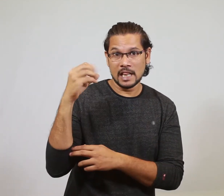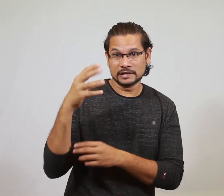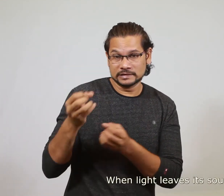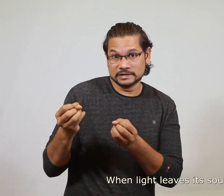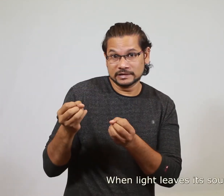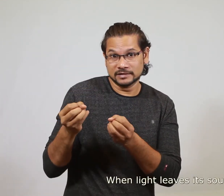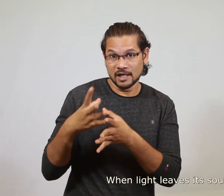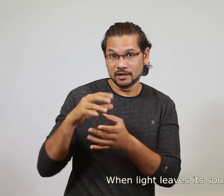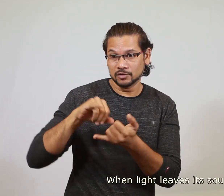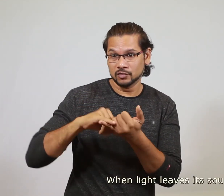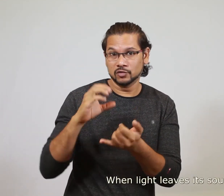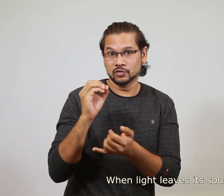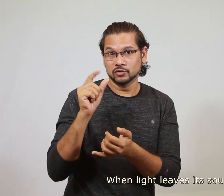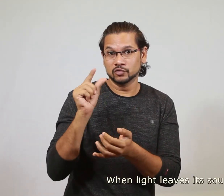When light leaves its source,